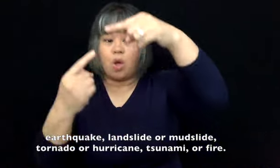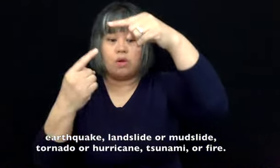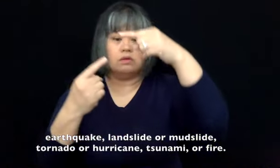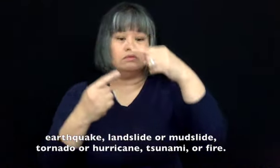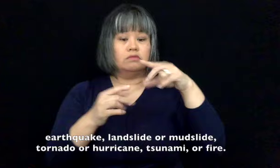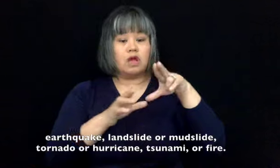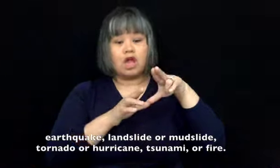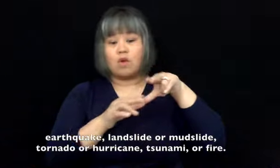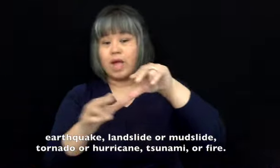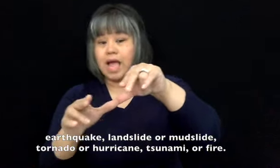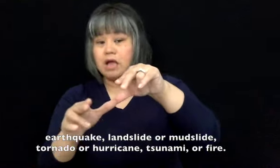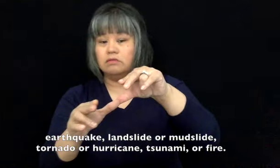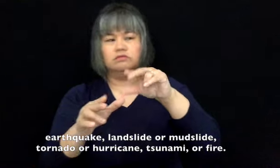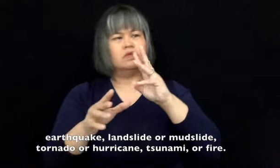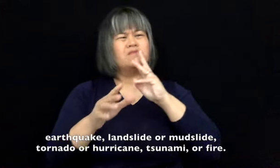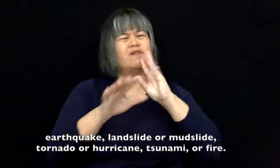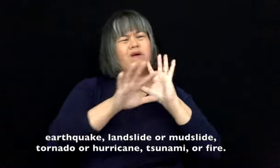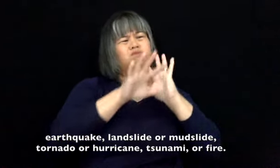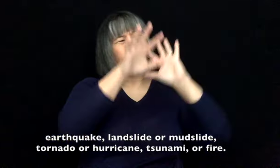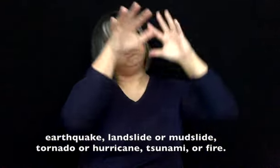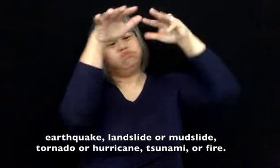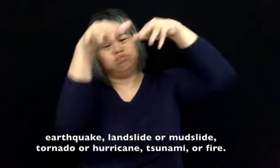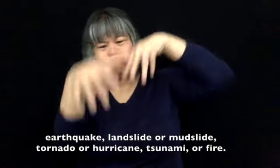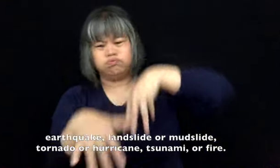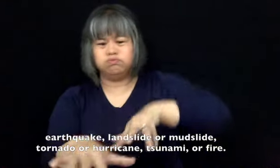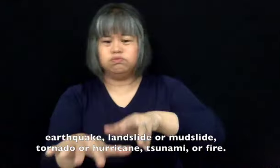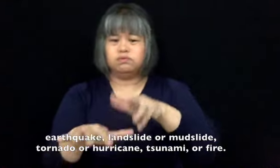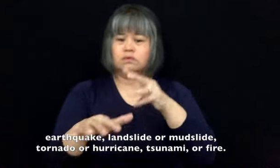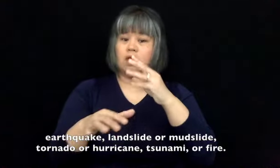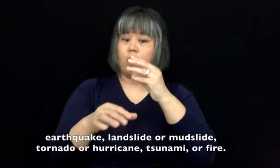hurricane, tsunami, or fire.